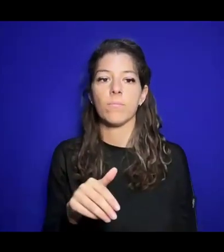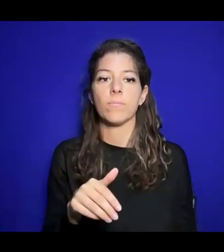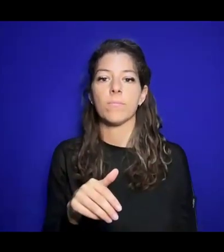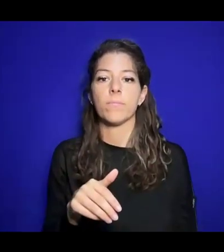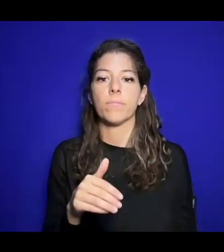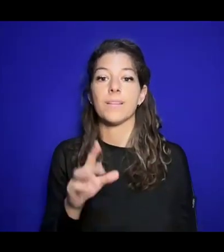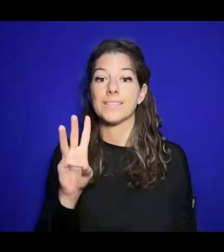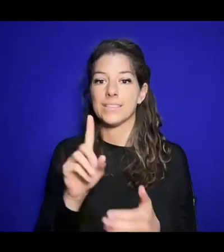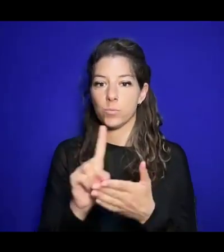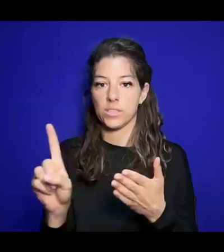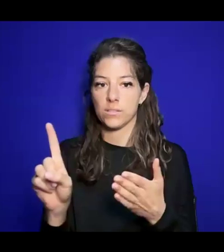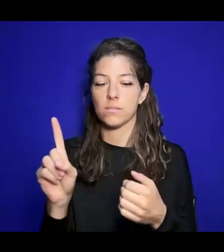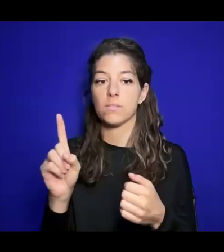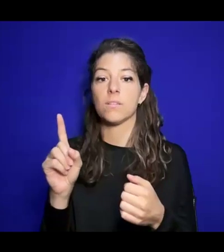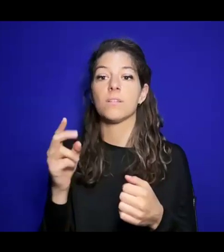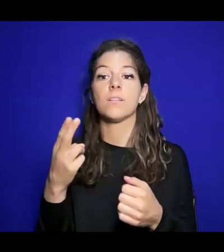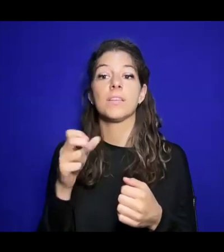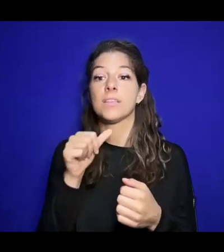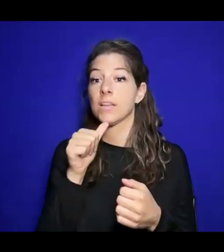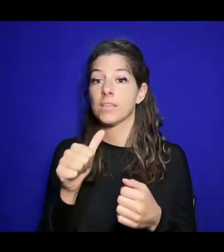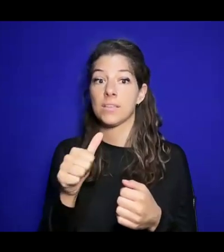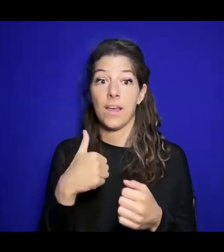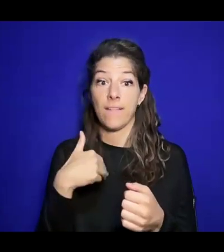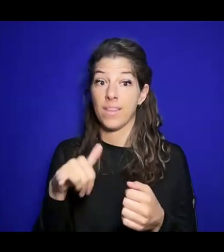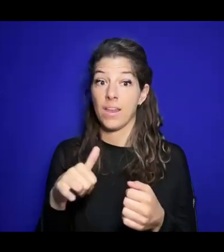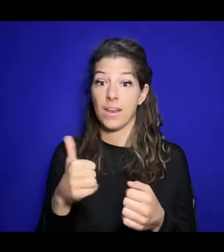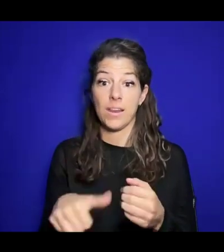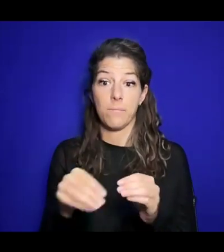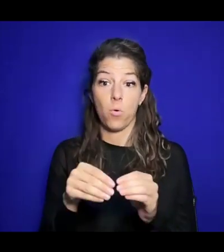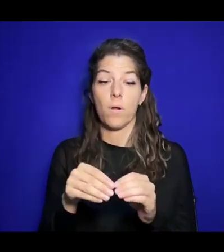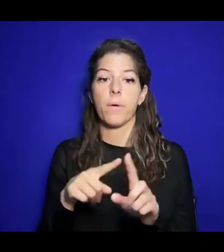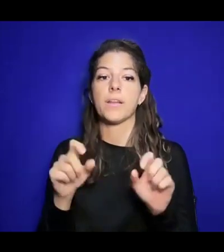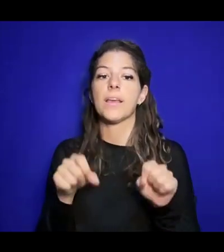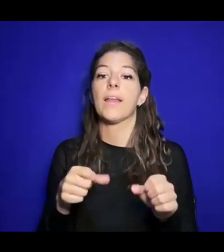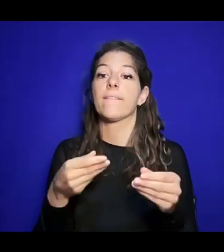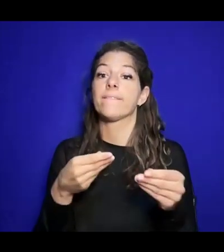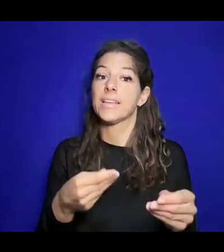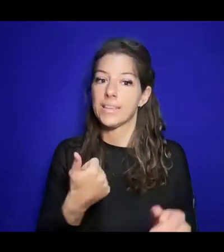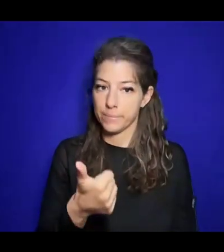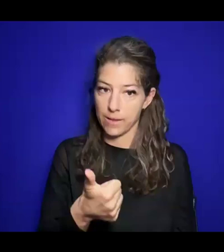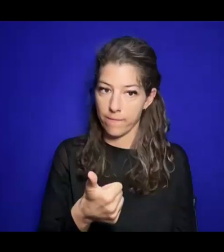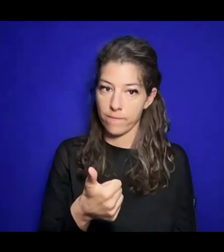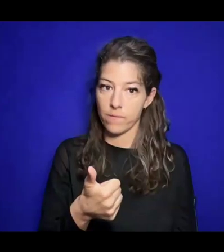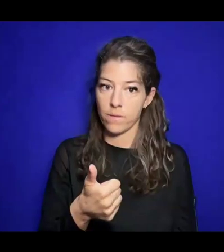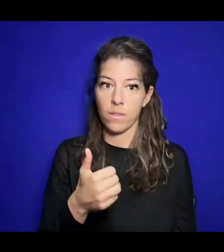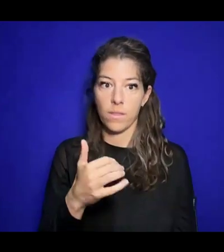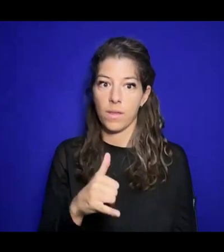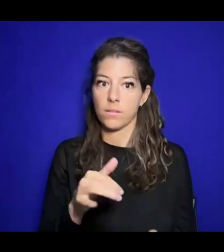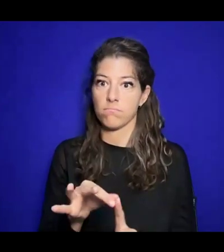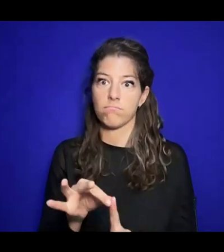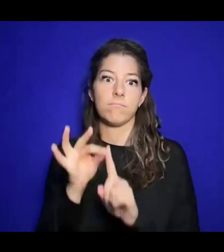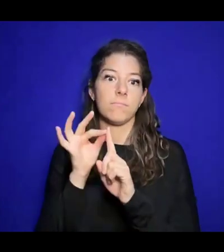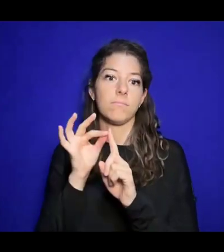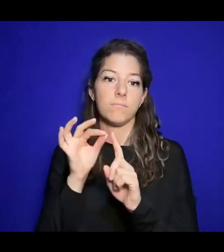for 6 weeks. He does not any longer have the device, but he can feed himself. Now, this is an unusual